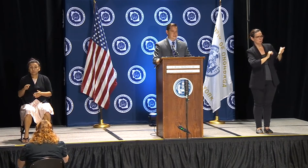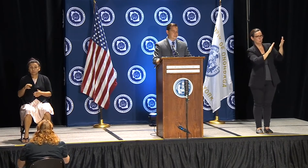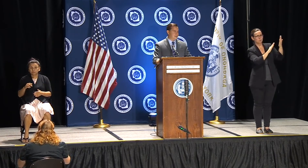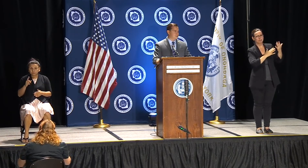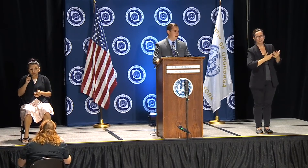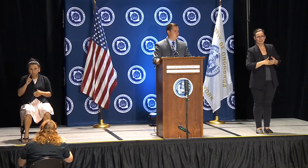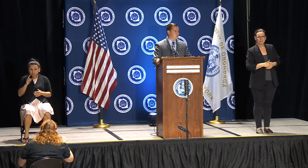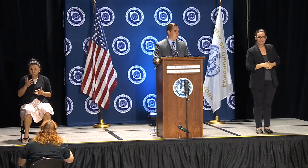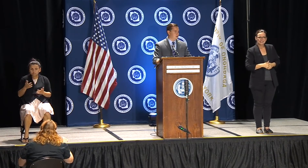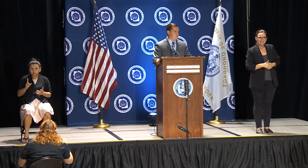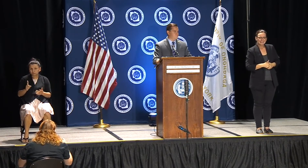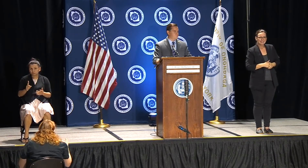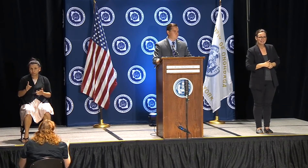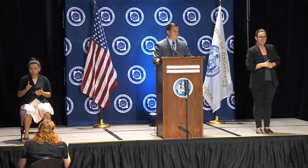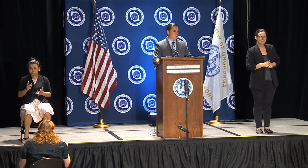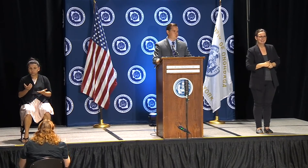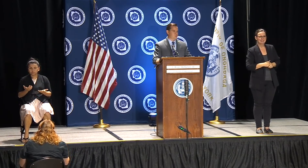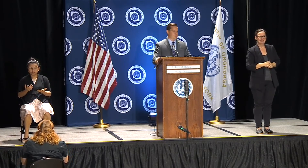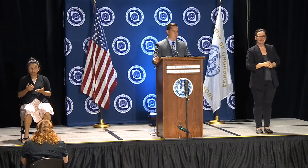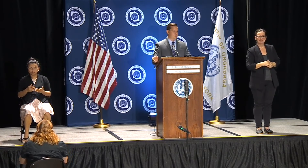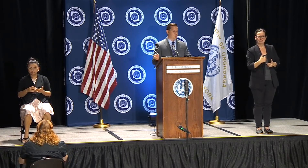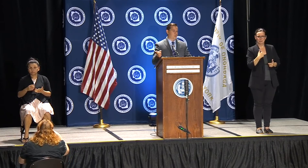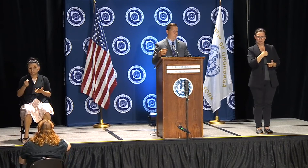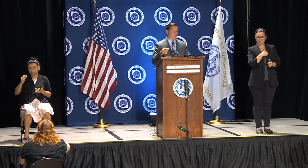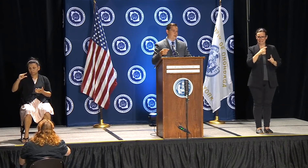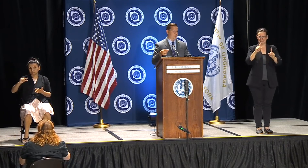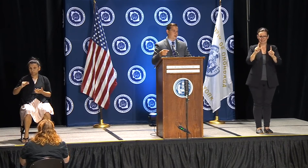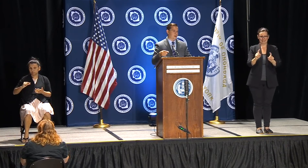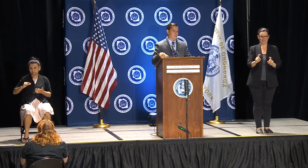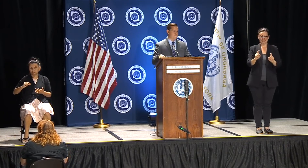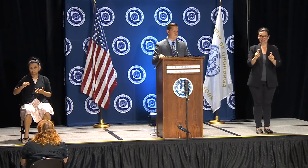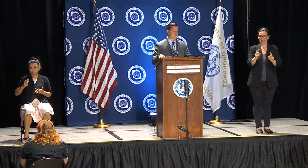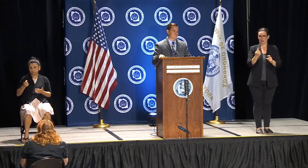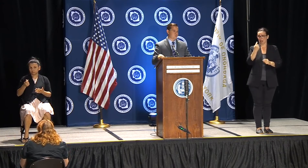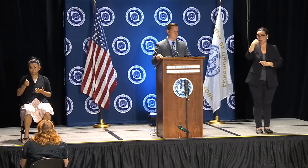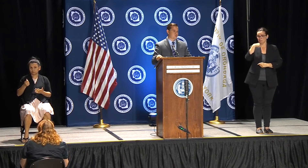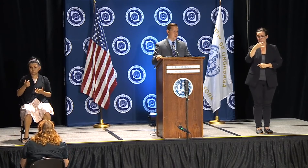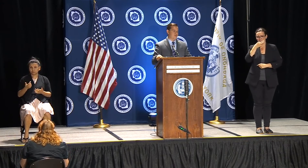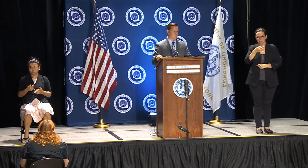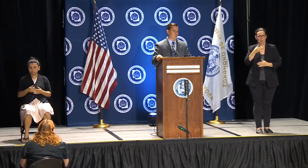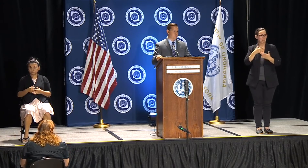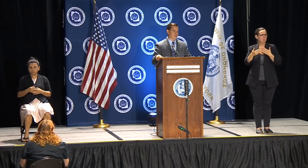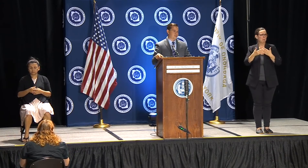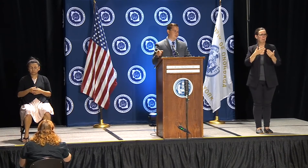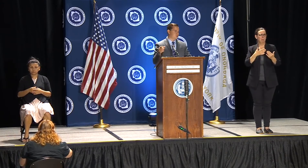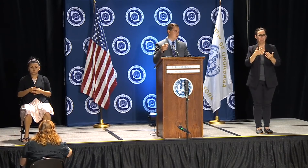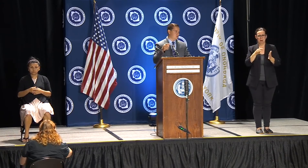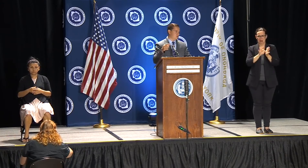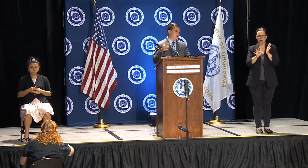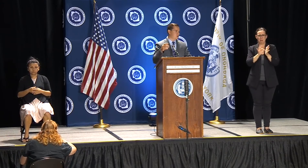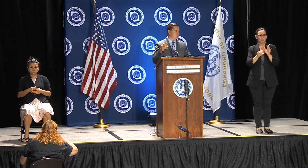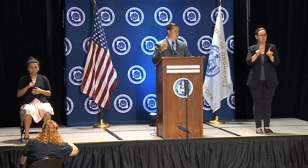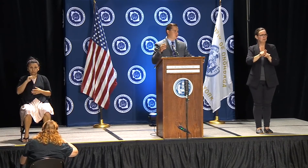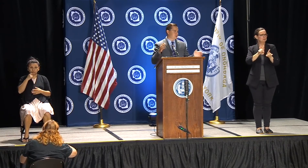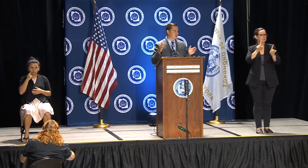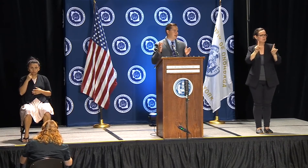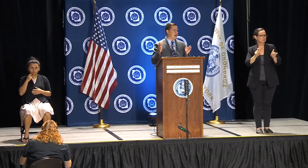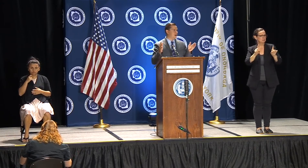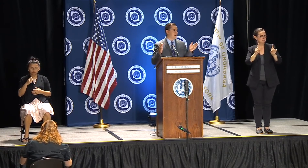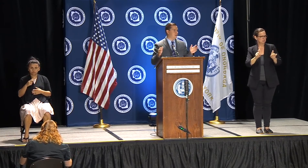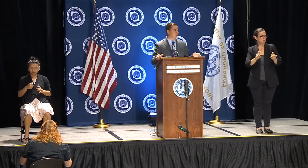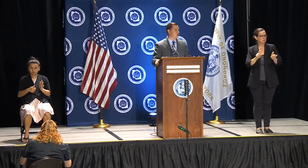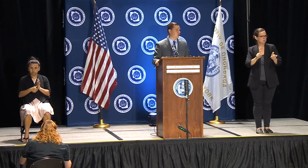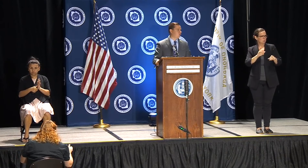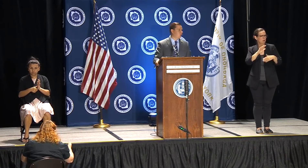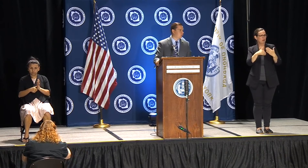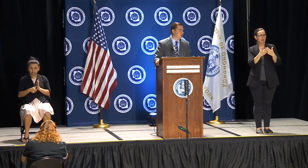the test is a test now, and we should be incorporating the saliva pool test into the